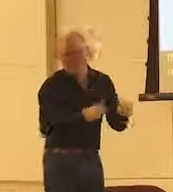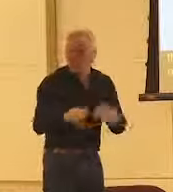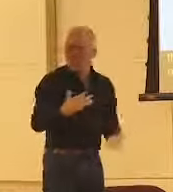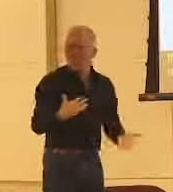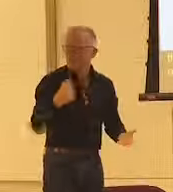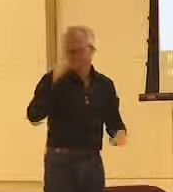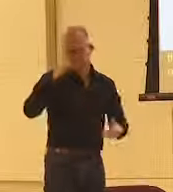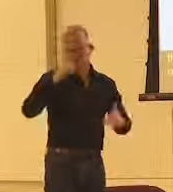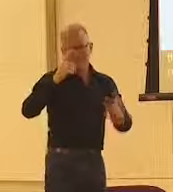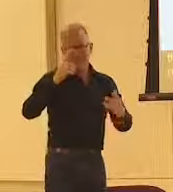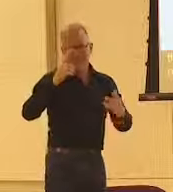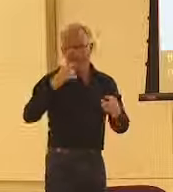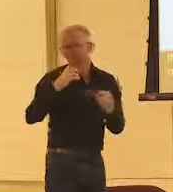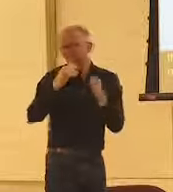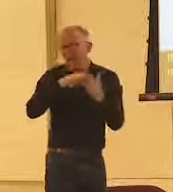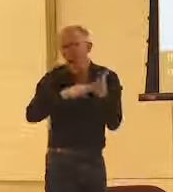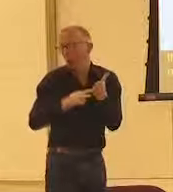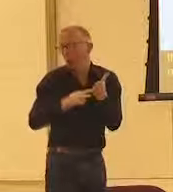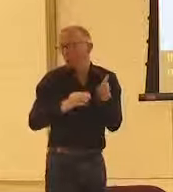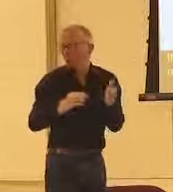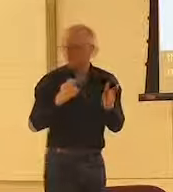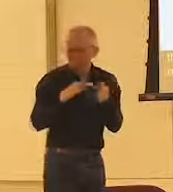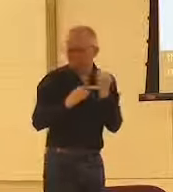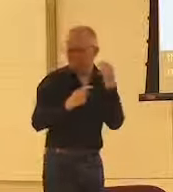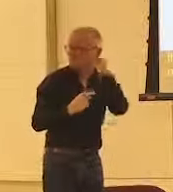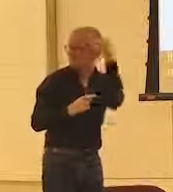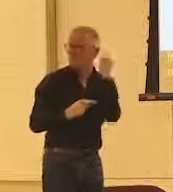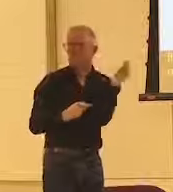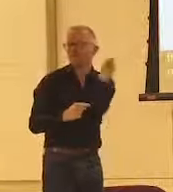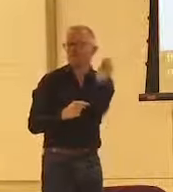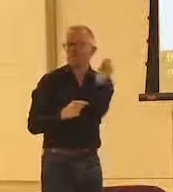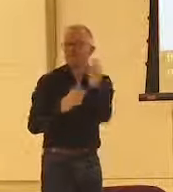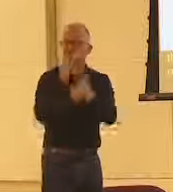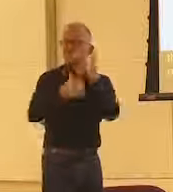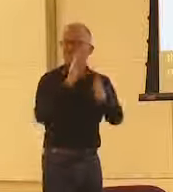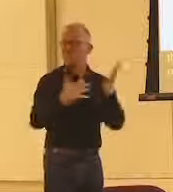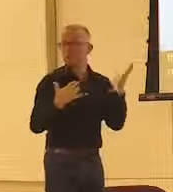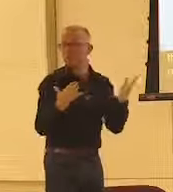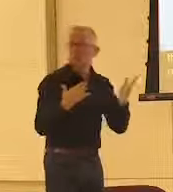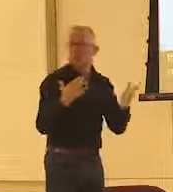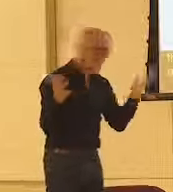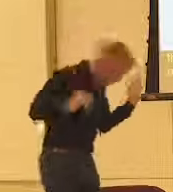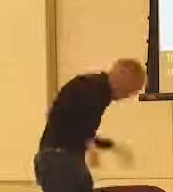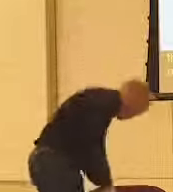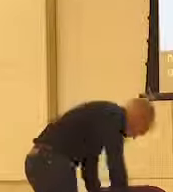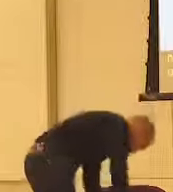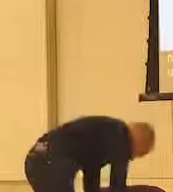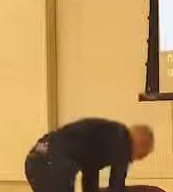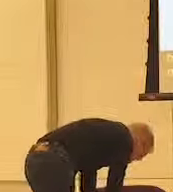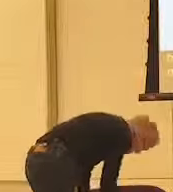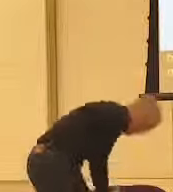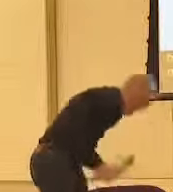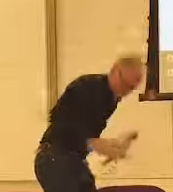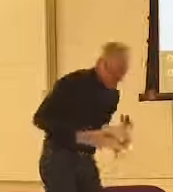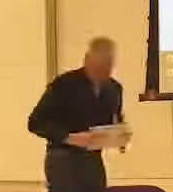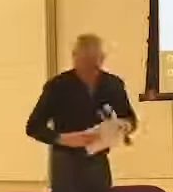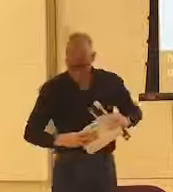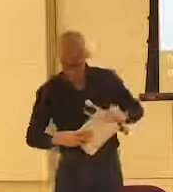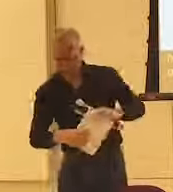Yeah, but all these leaflets, what a waste of money and time. You know, maybe just a kind of a card